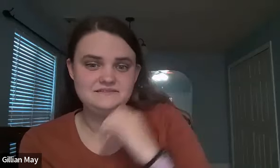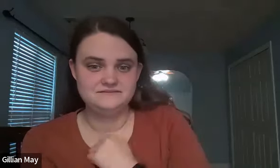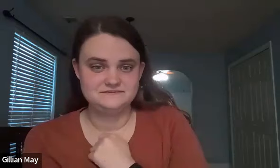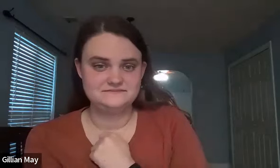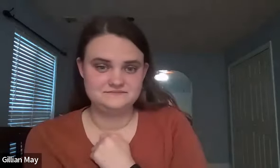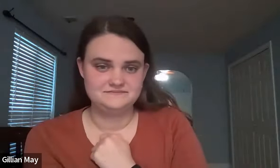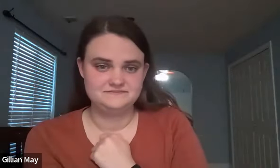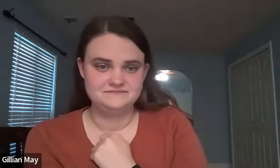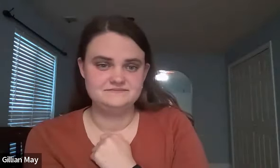C.